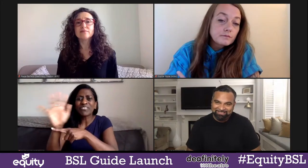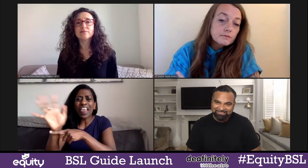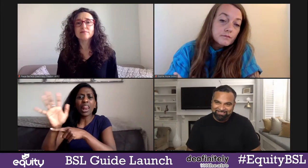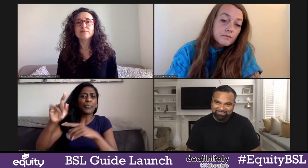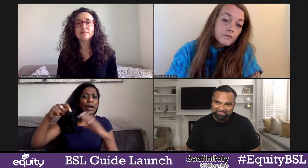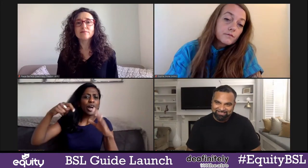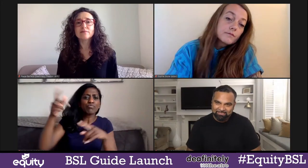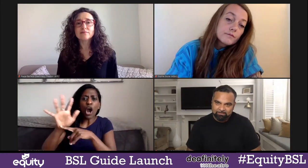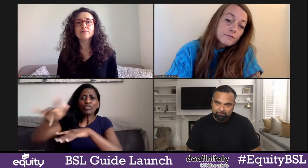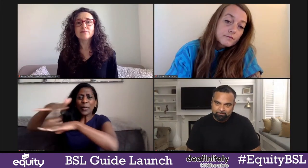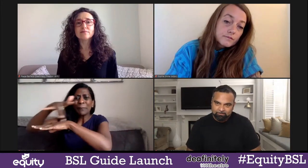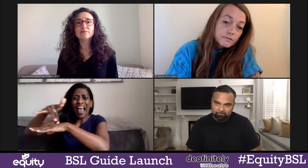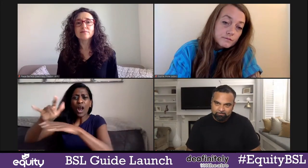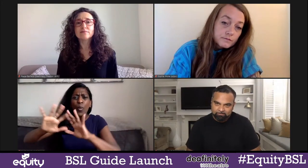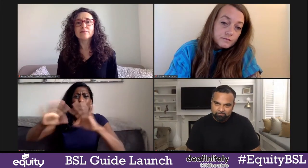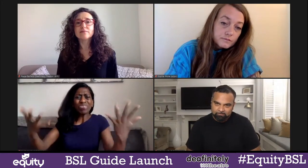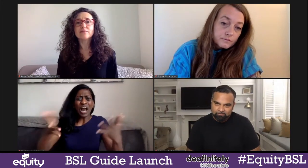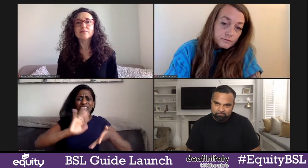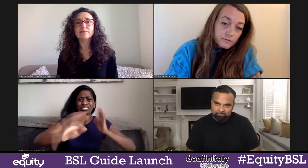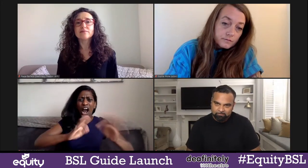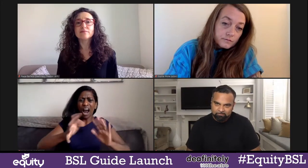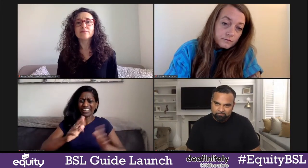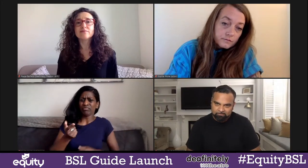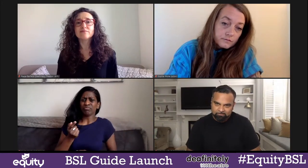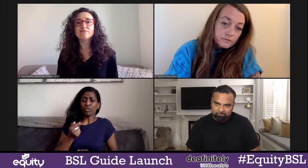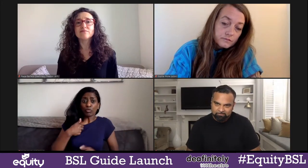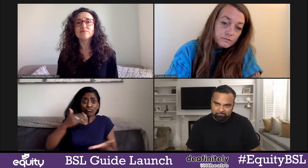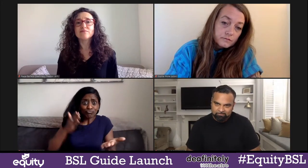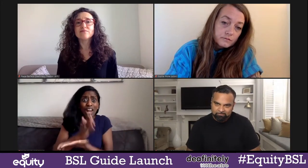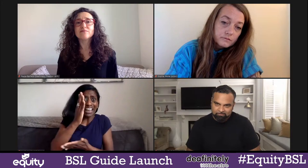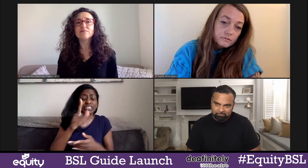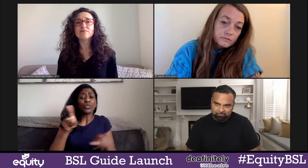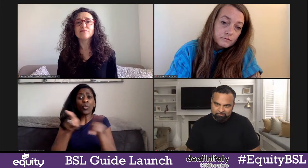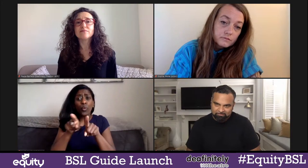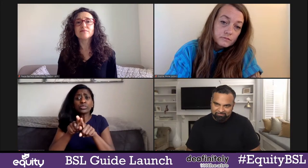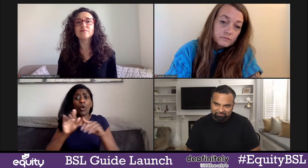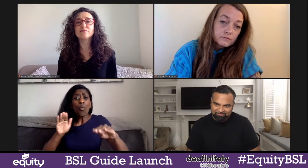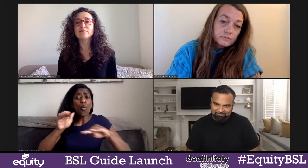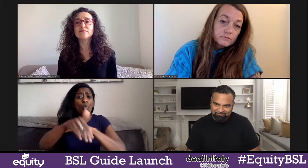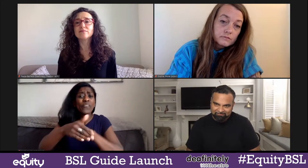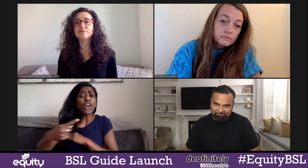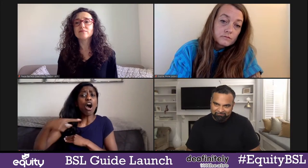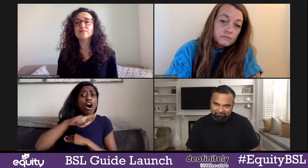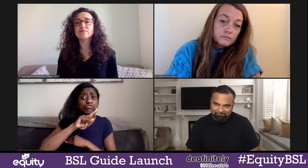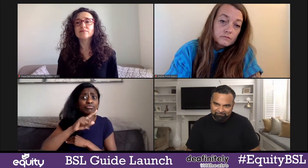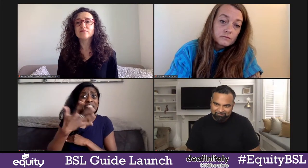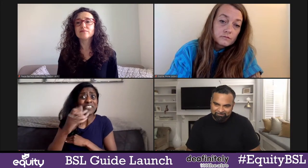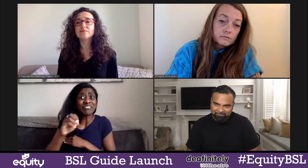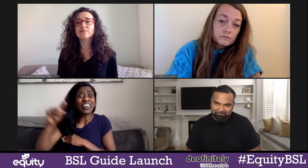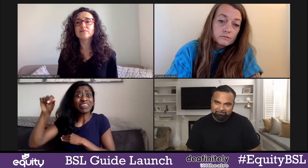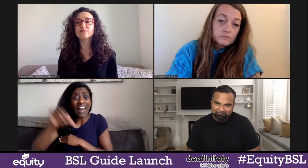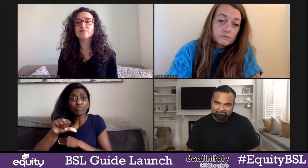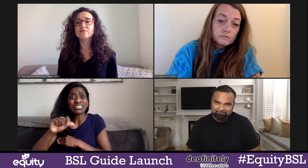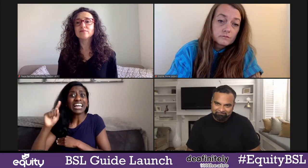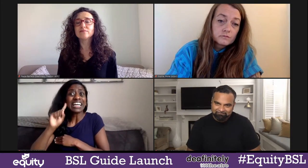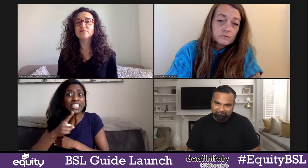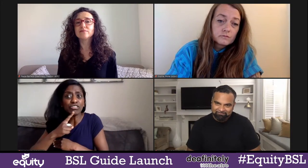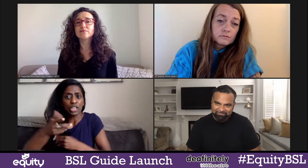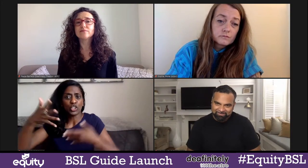If you don't see that on television, in film, on stage, you can't do that without including sign language